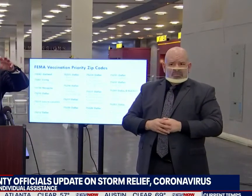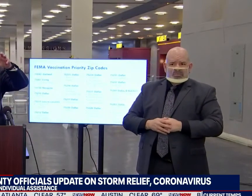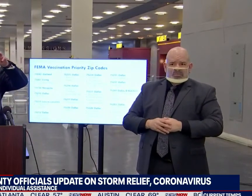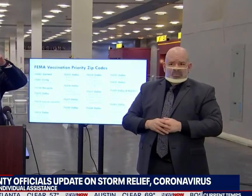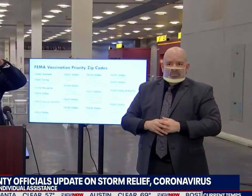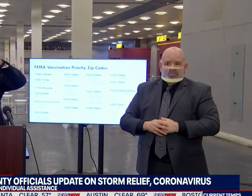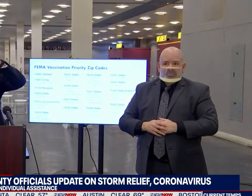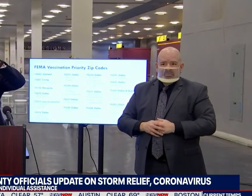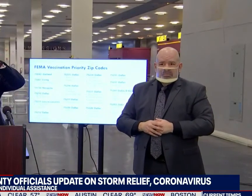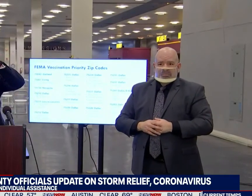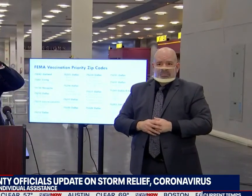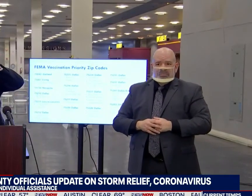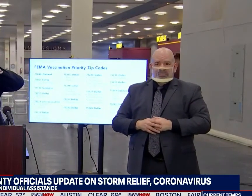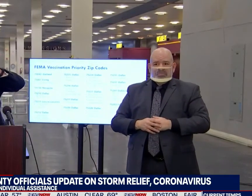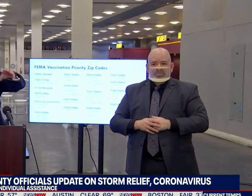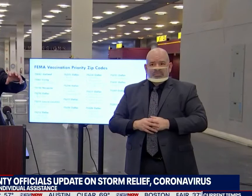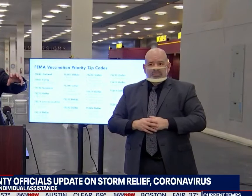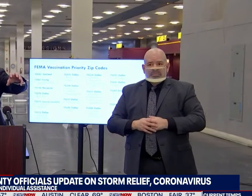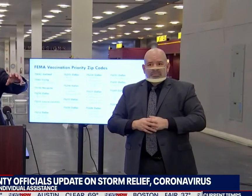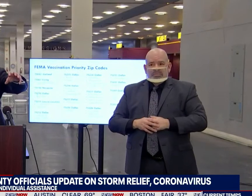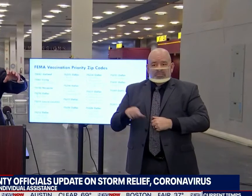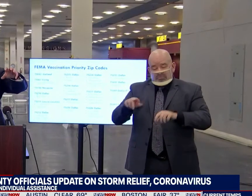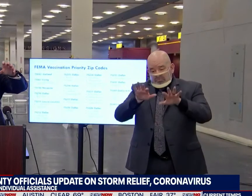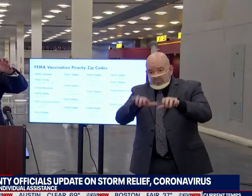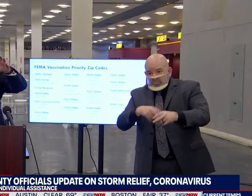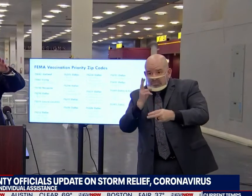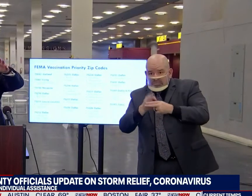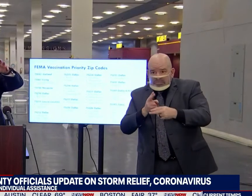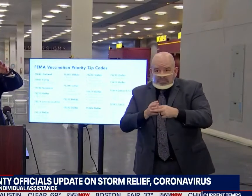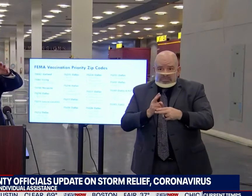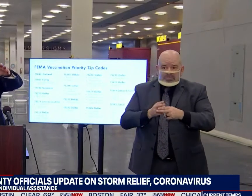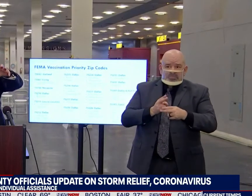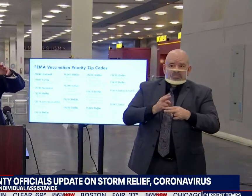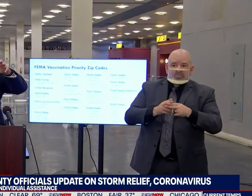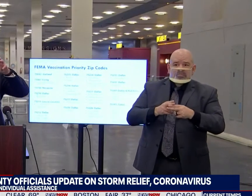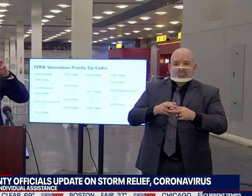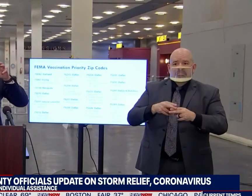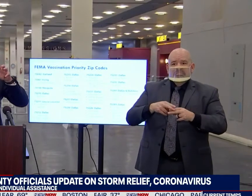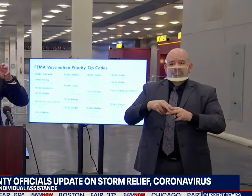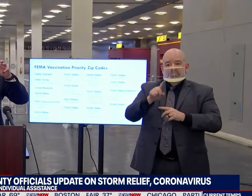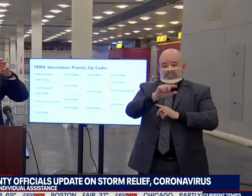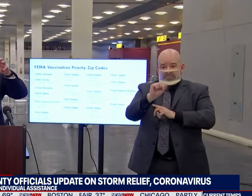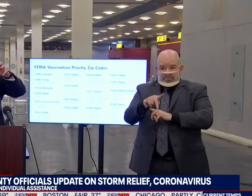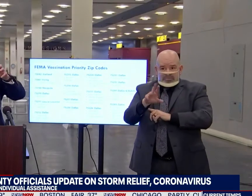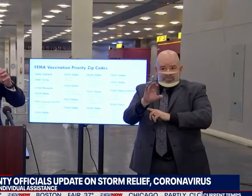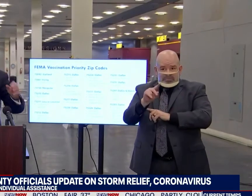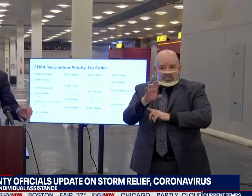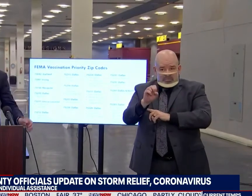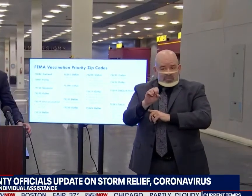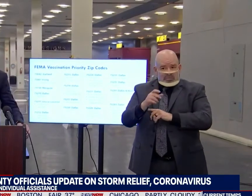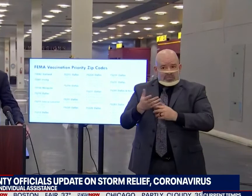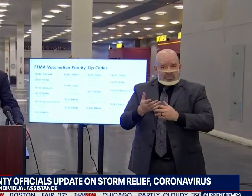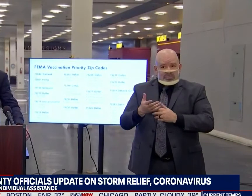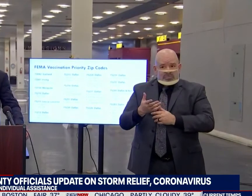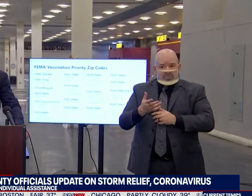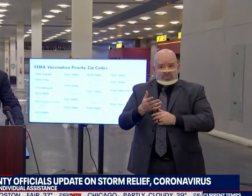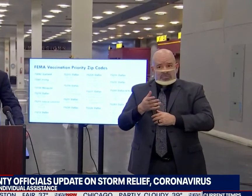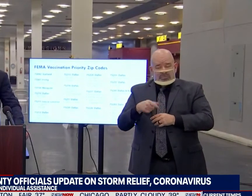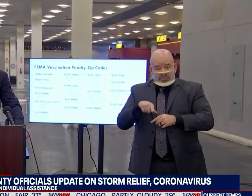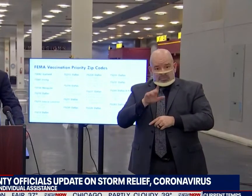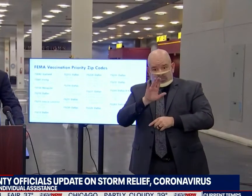with your zip code um like everybody else is registering and the federal folks will pull from that same list, that Dallas